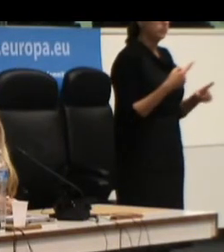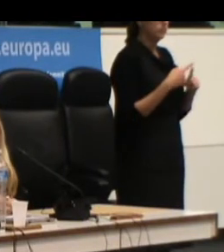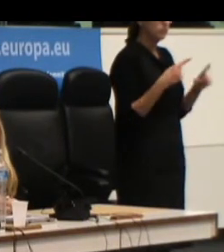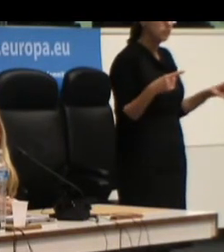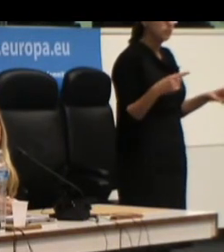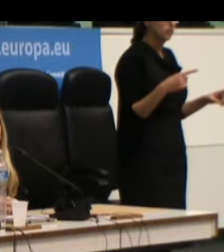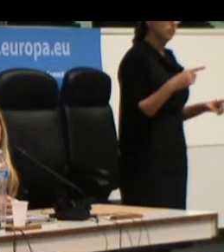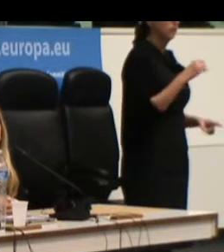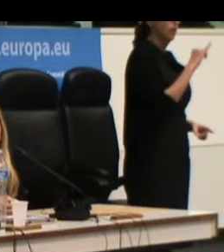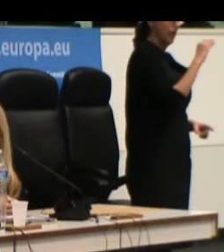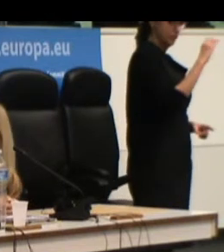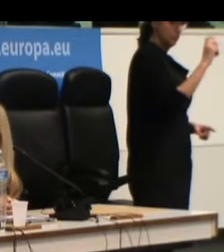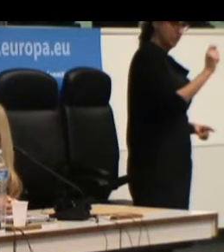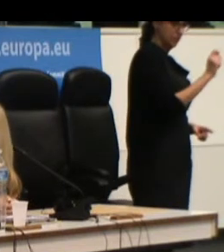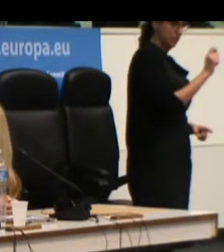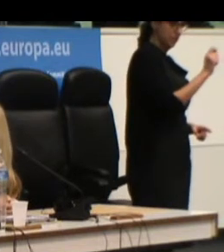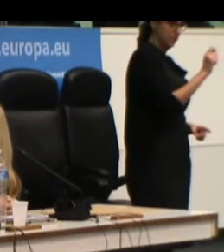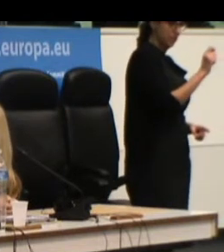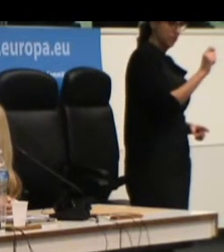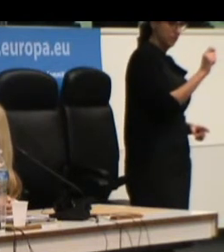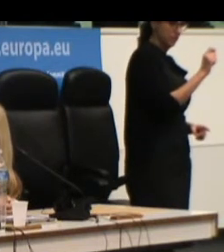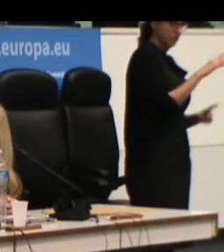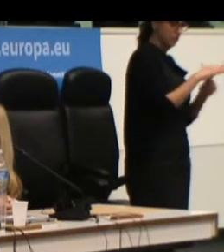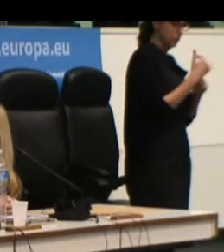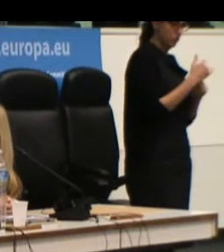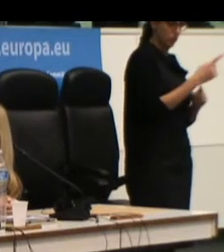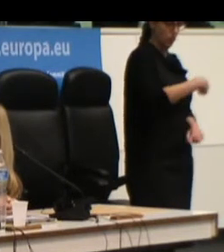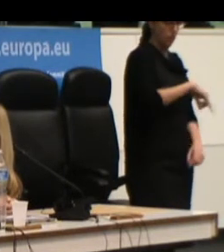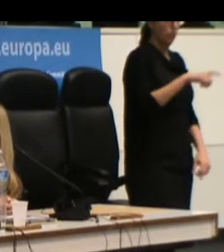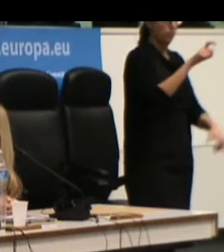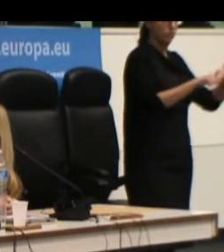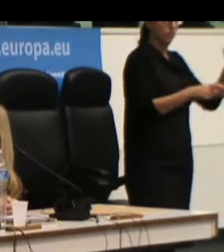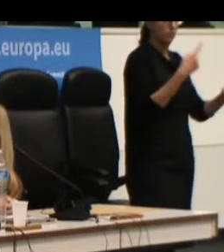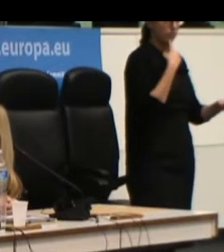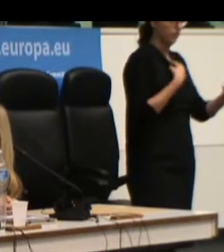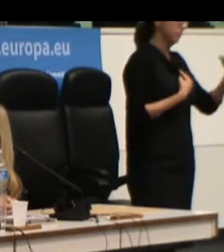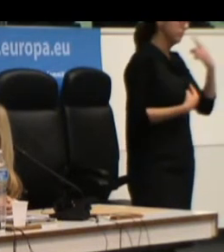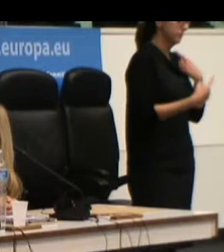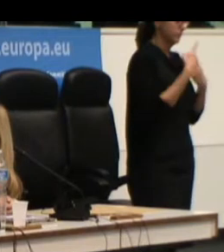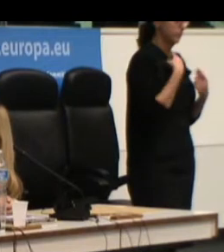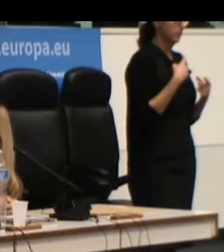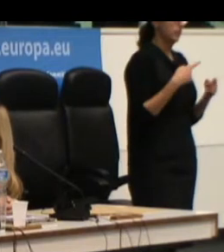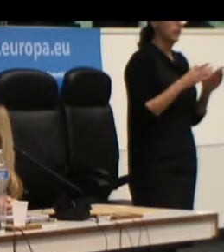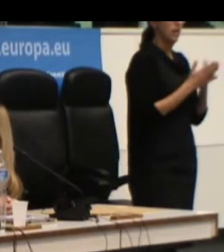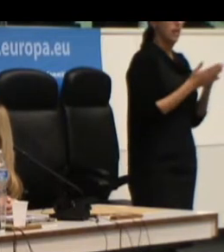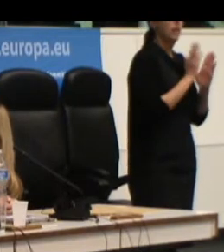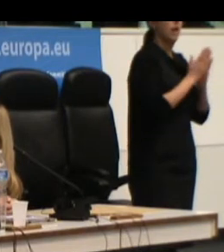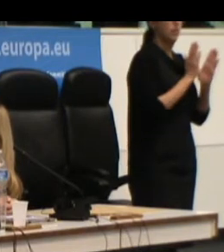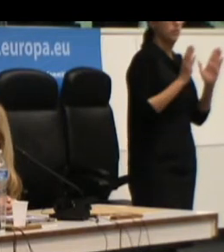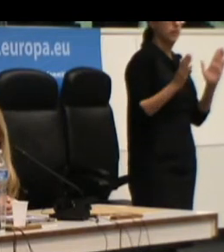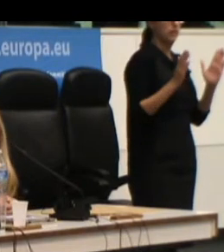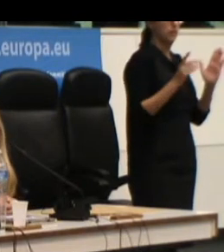makes in a situation where we're forever being told that visits and transactions in libraries are